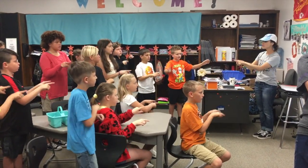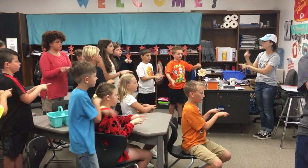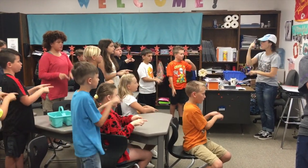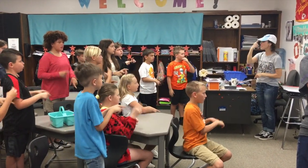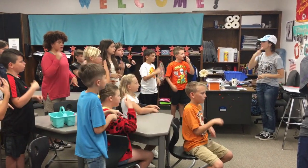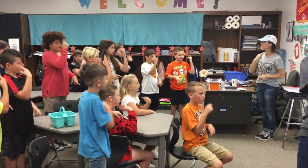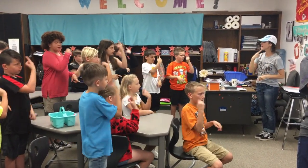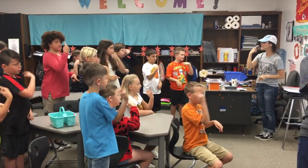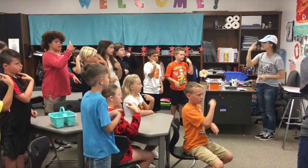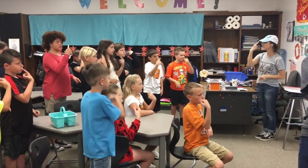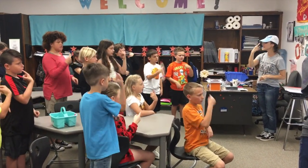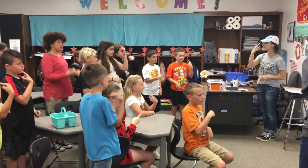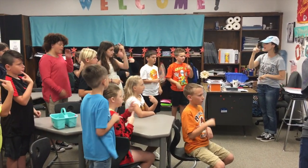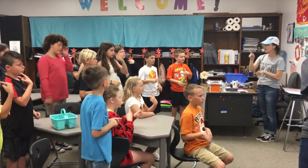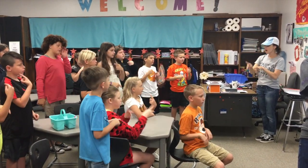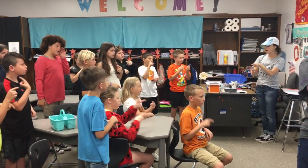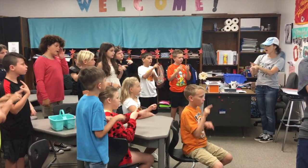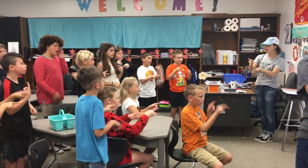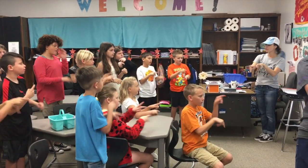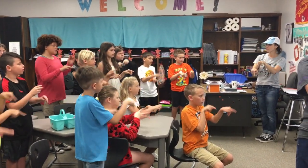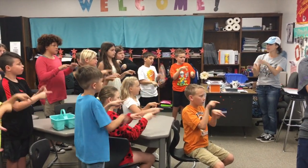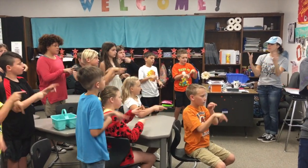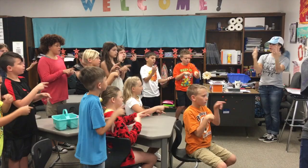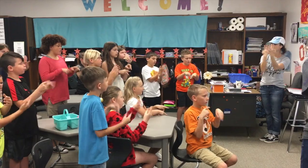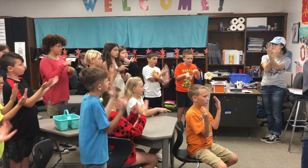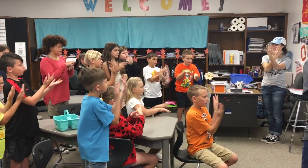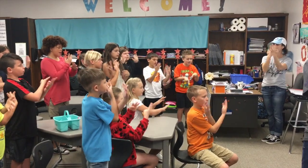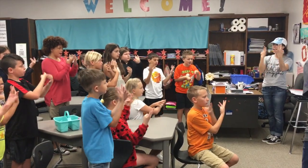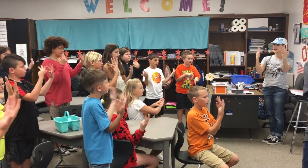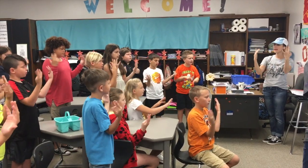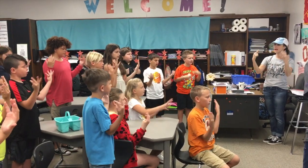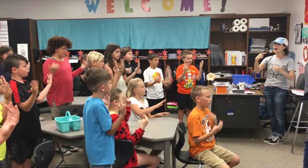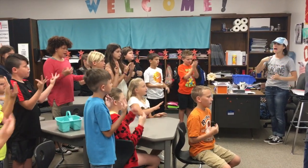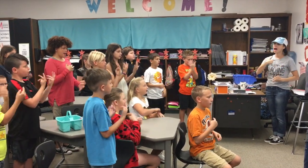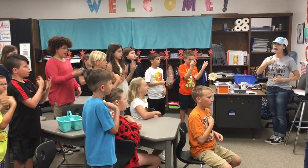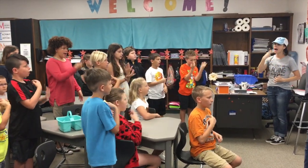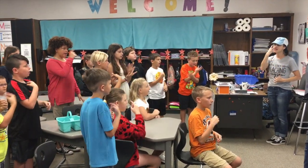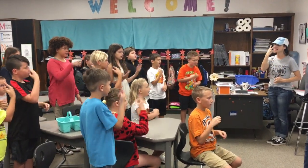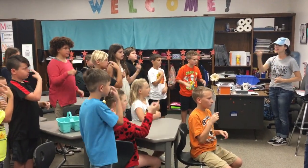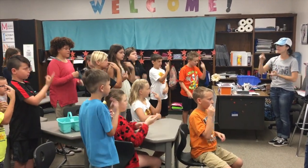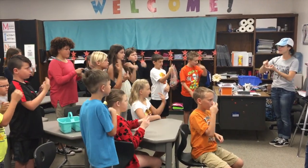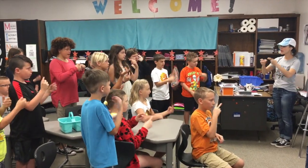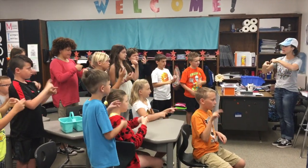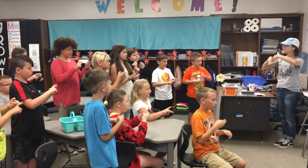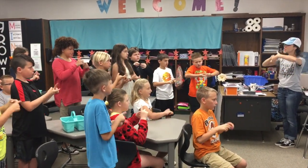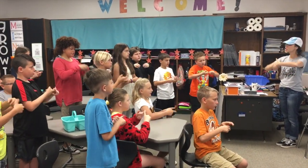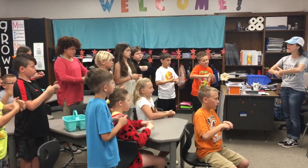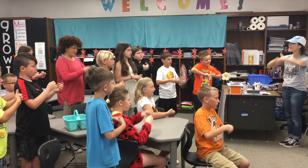also on the faces of people going by. I see friends